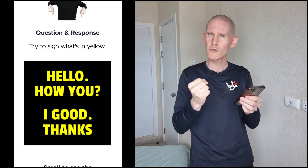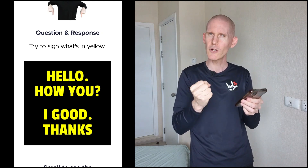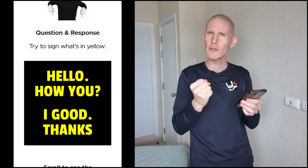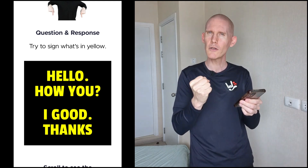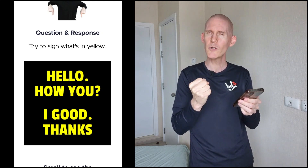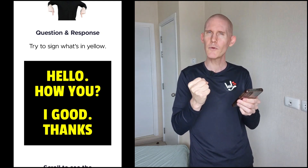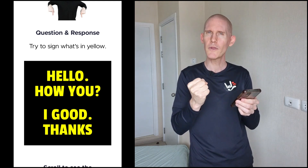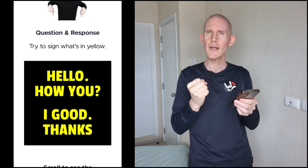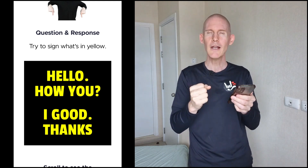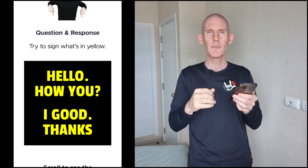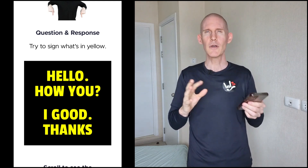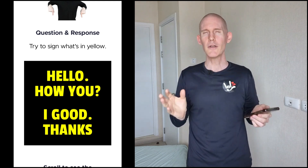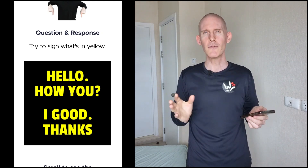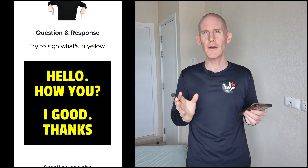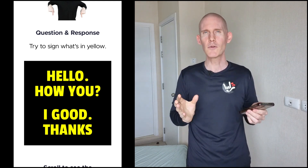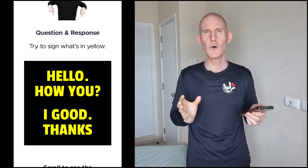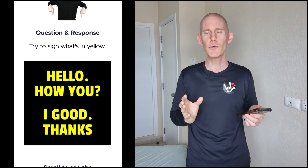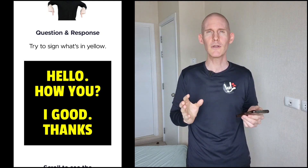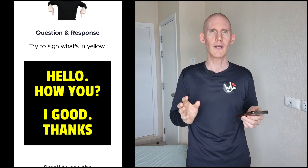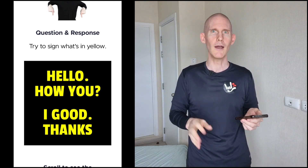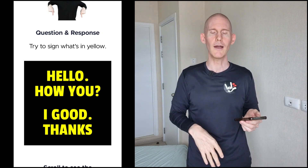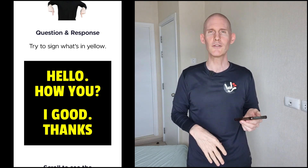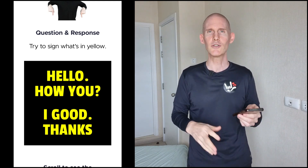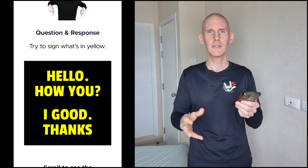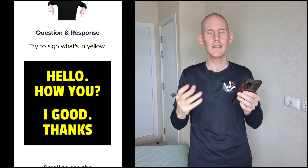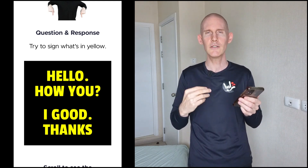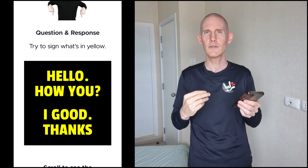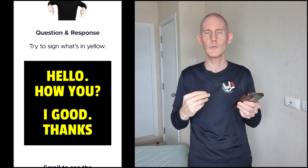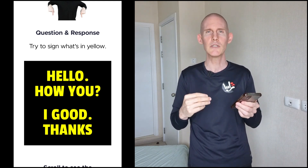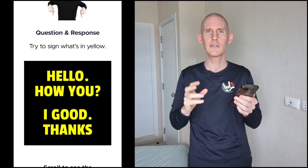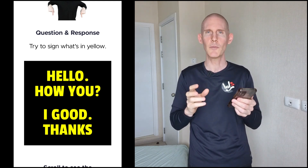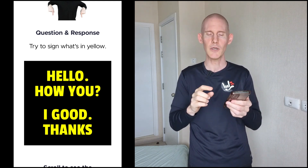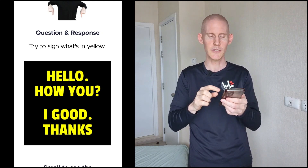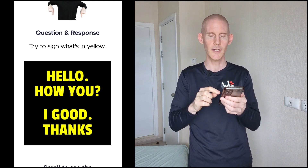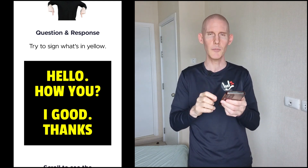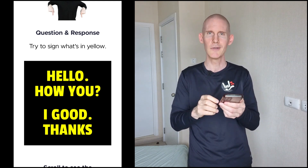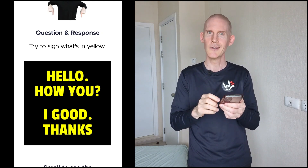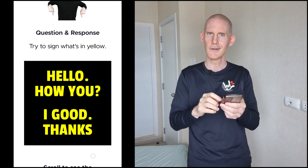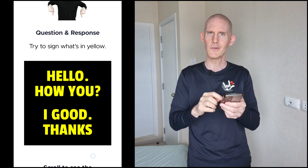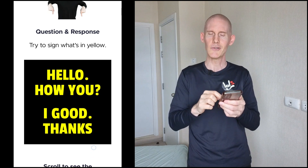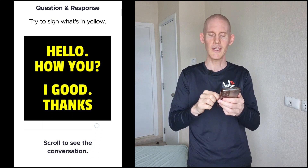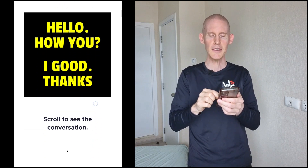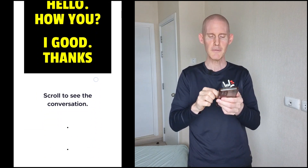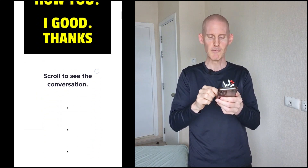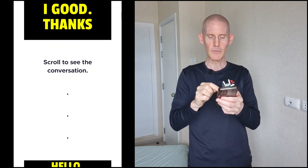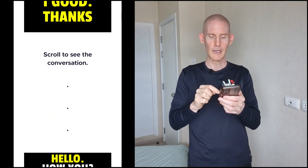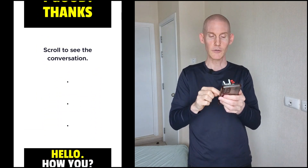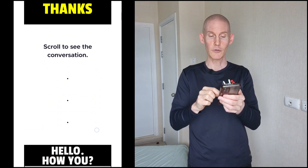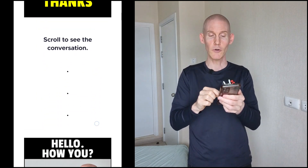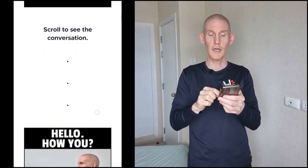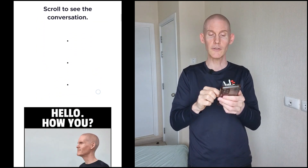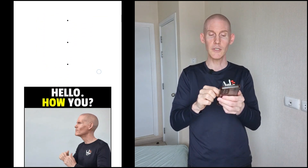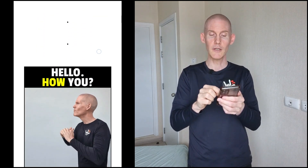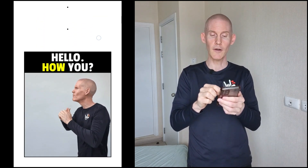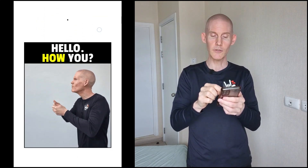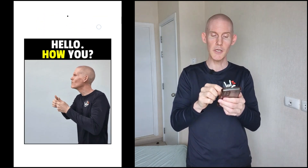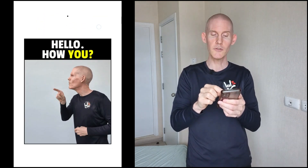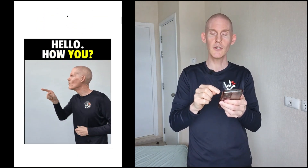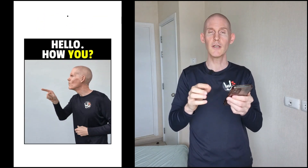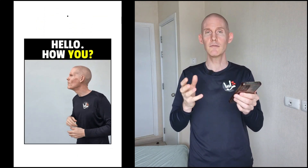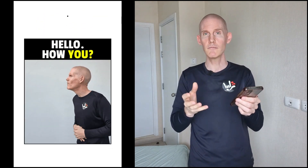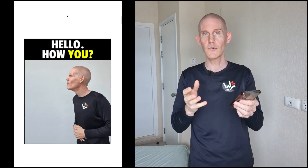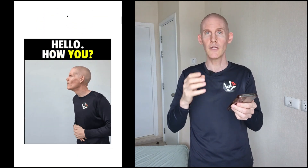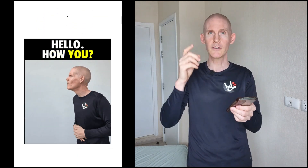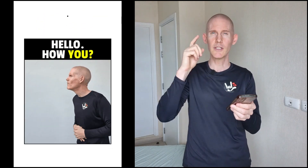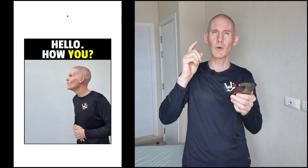yourself, struggle a little bit with that. But if after a moment you're like, just teach it to me step by step, you can. So scroll down to see the